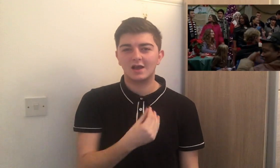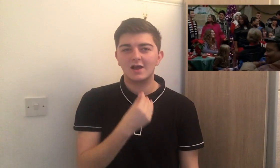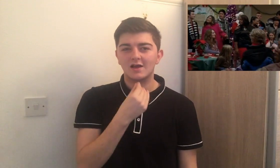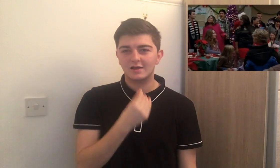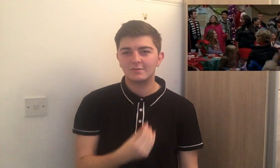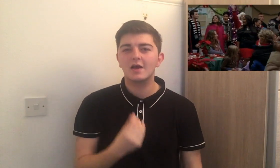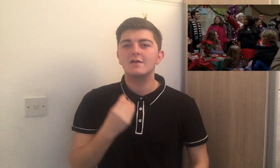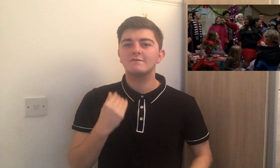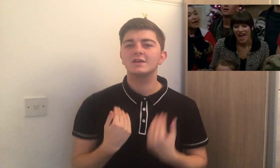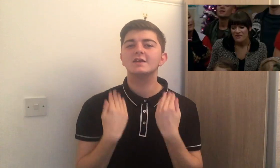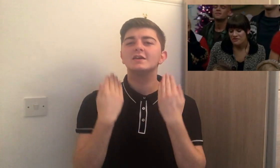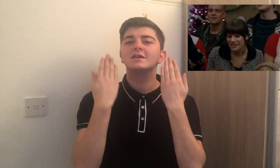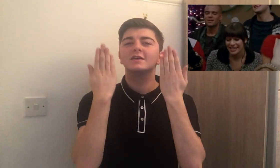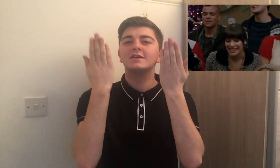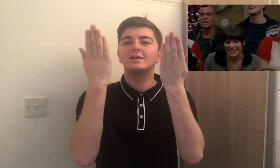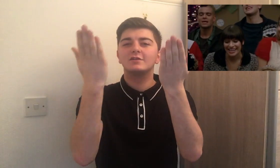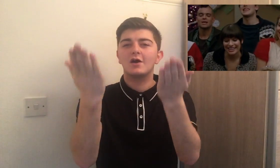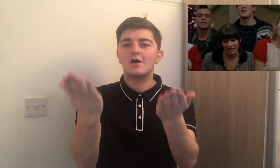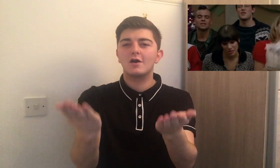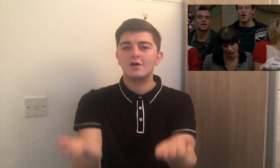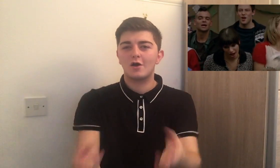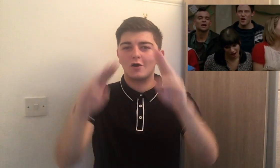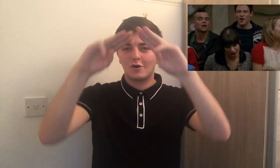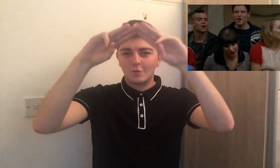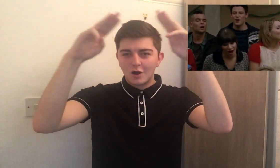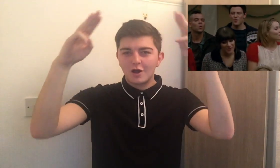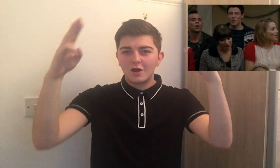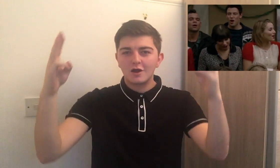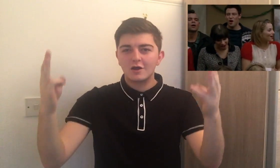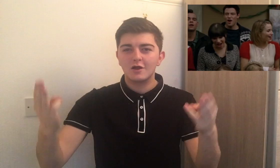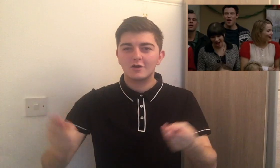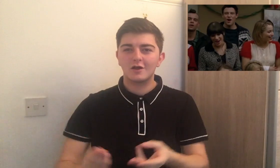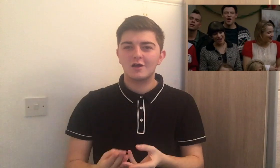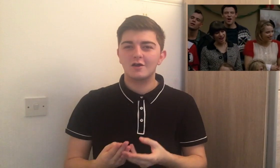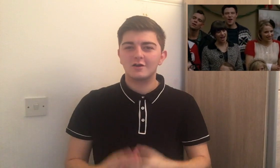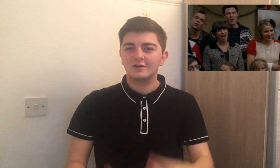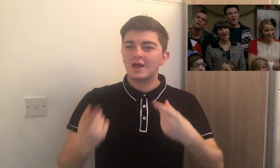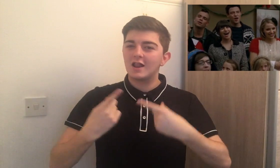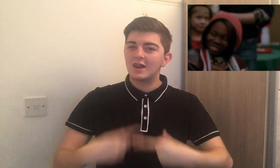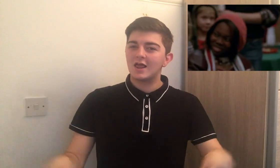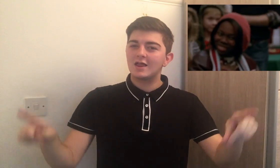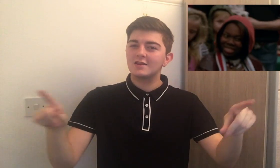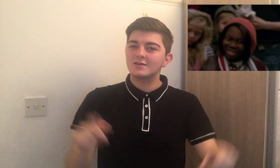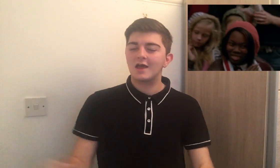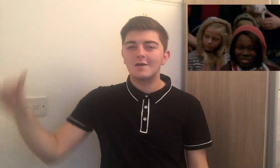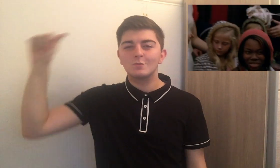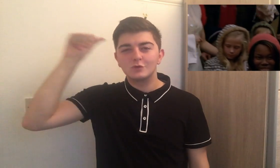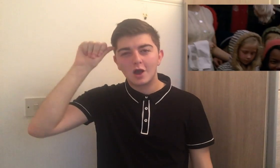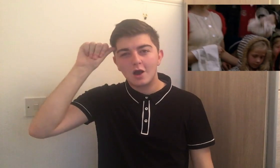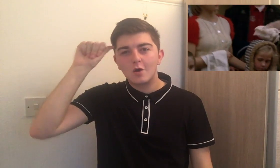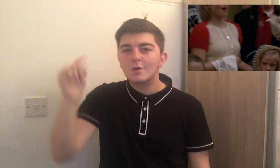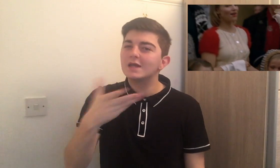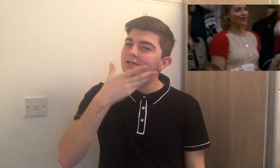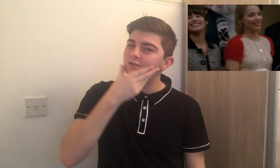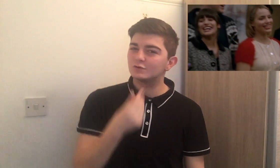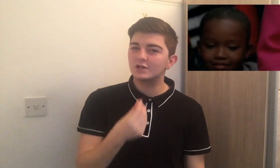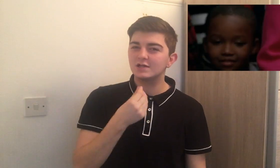time And feed the world Let them know it's